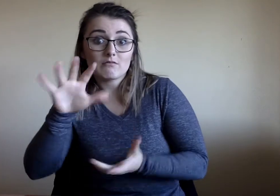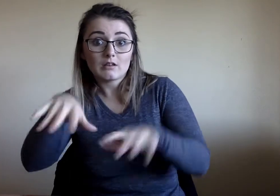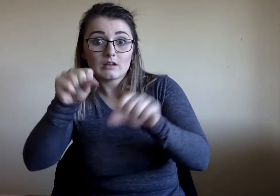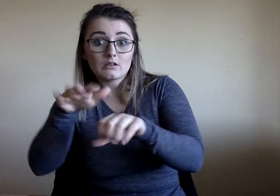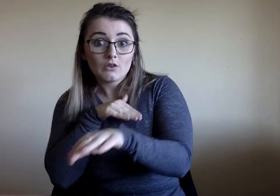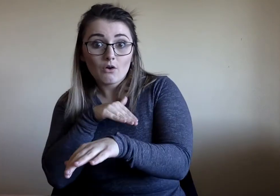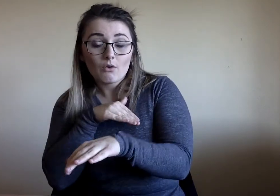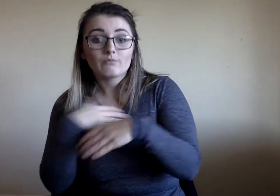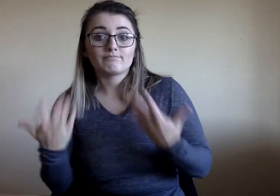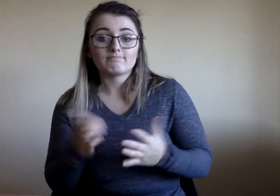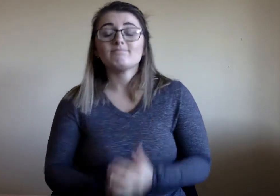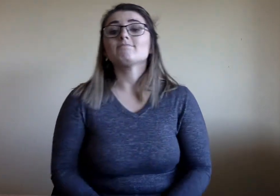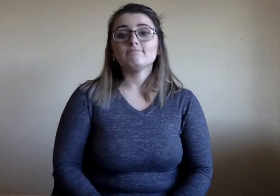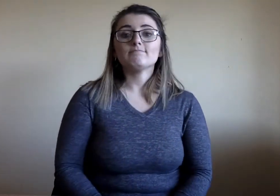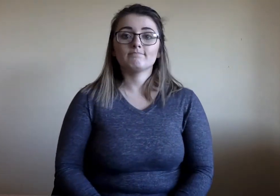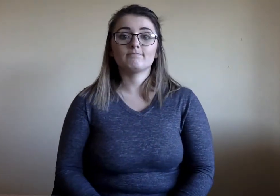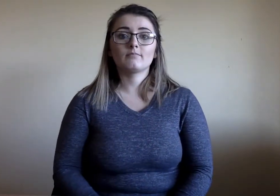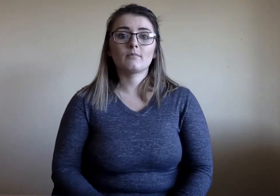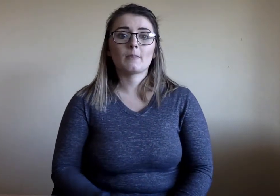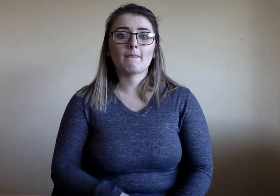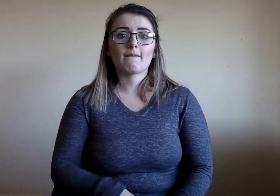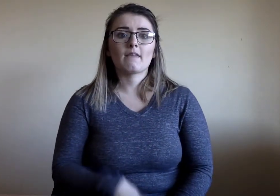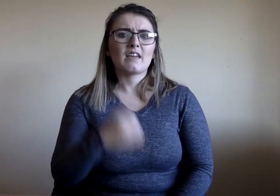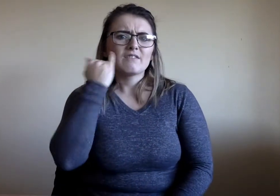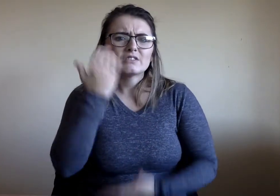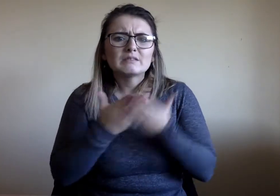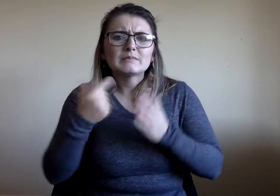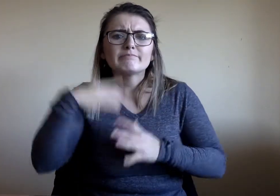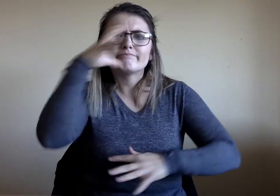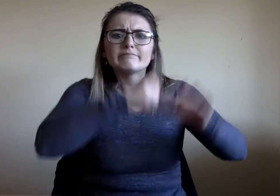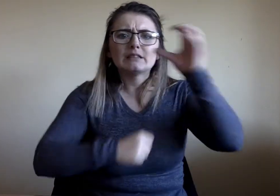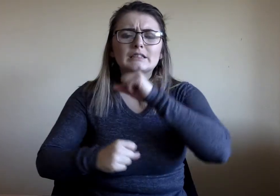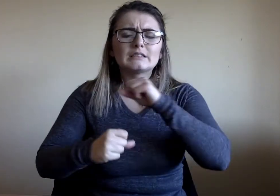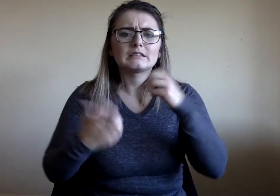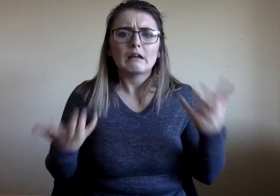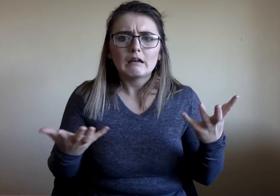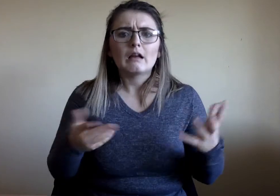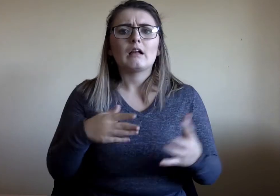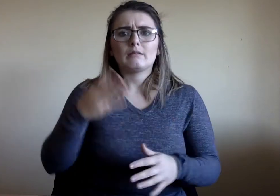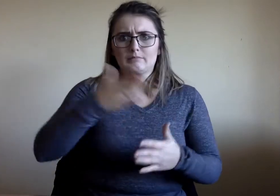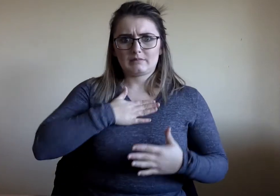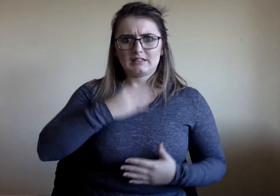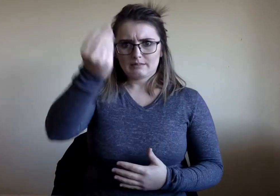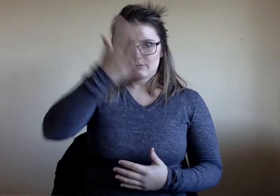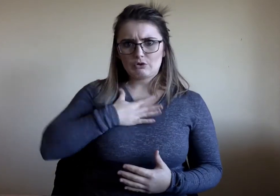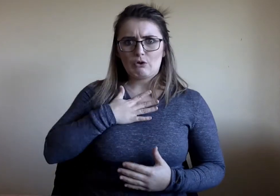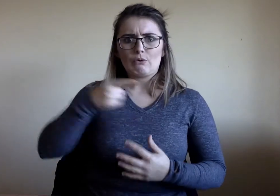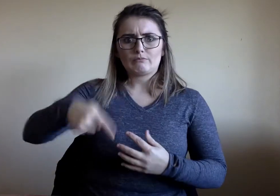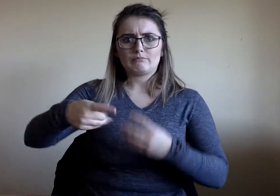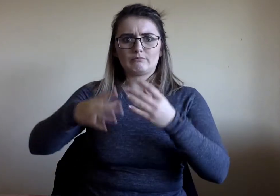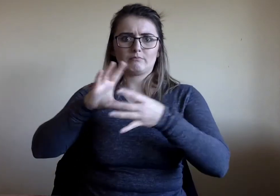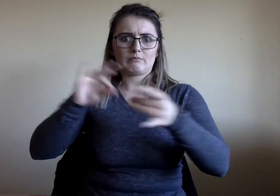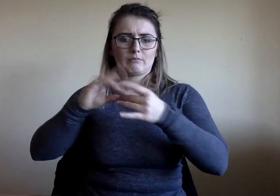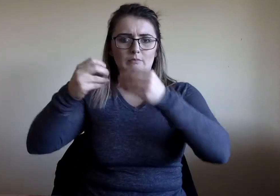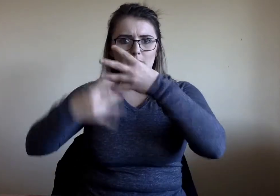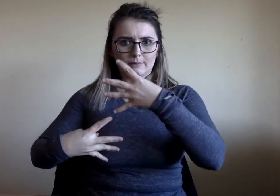mention in this video that helps you to wake up early every day, I'd love to hear it down in the comments. Let's start a discussion below. And